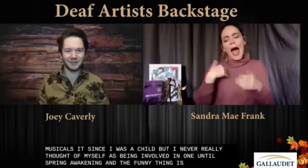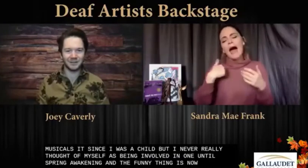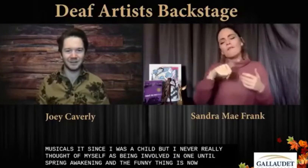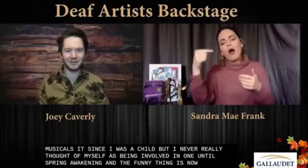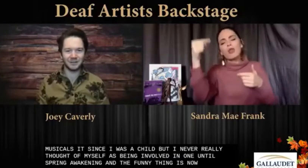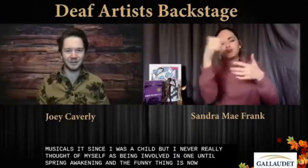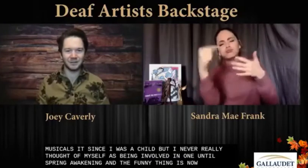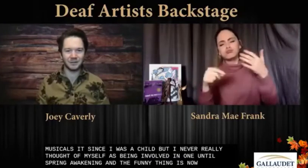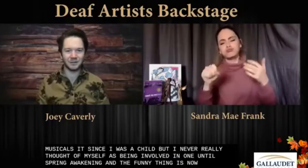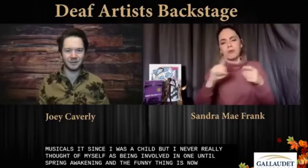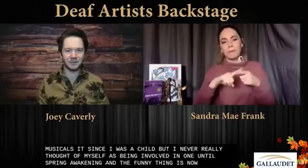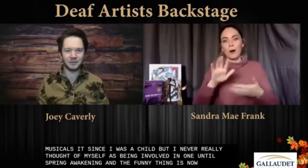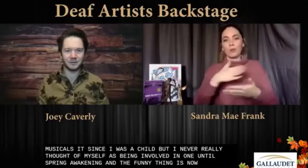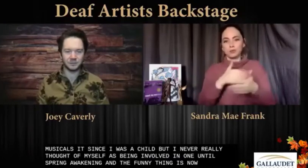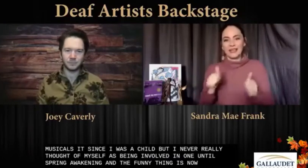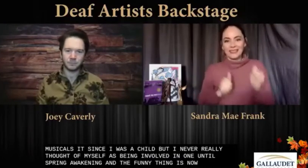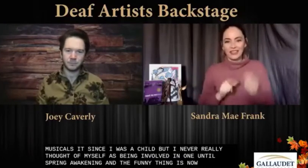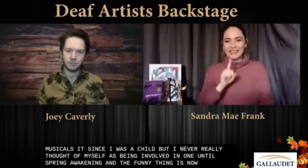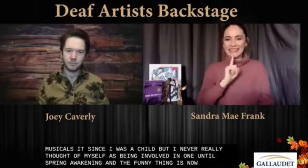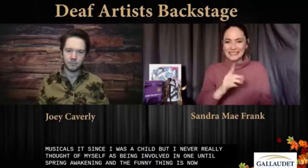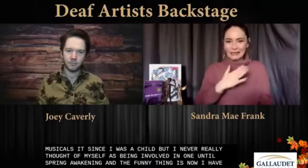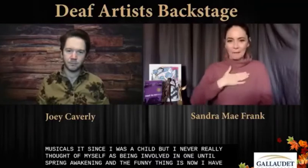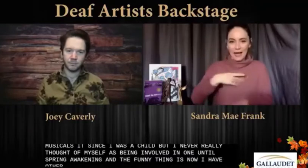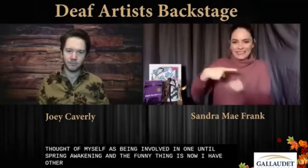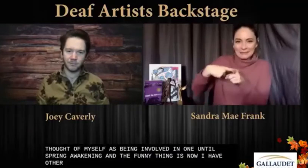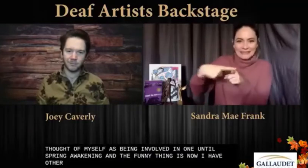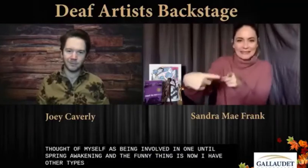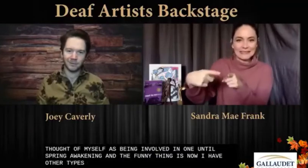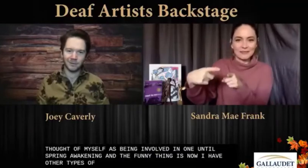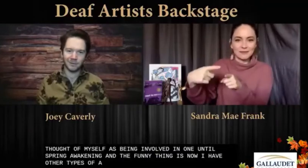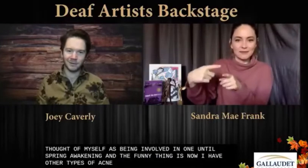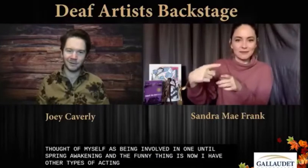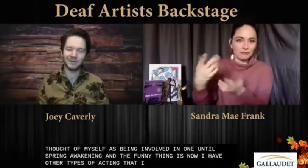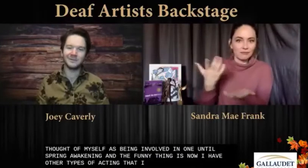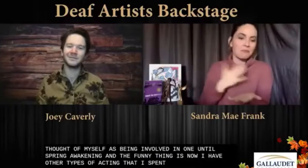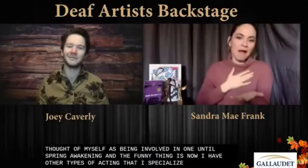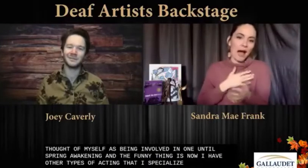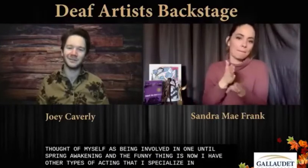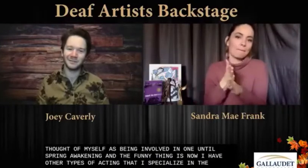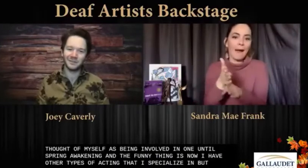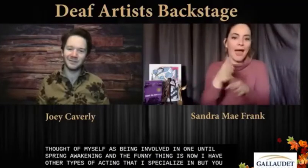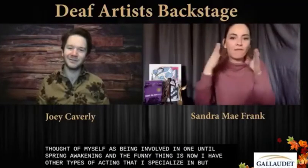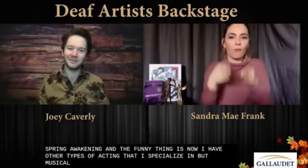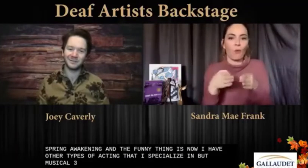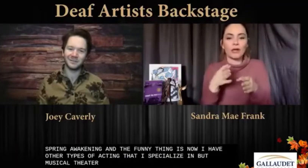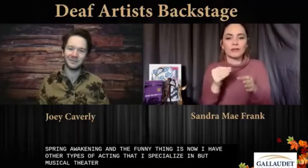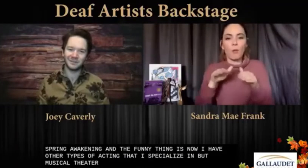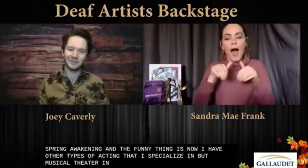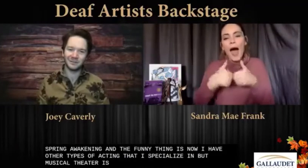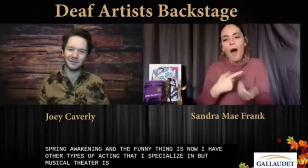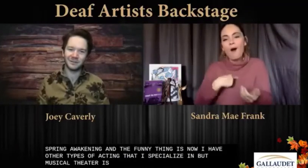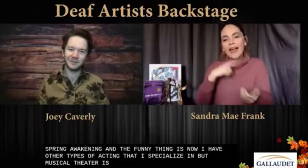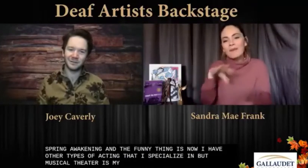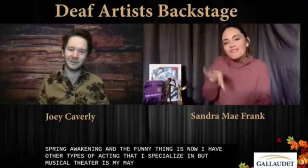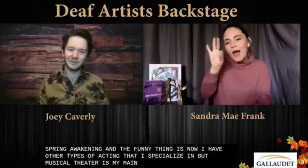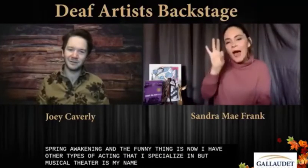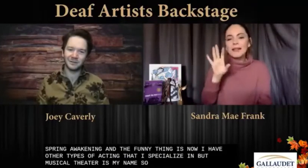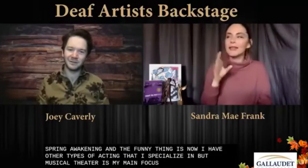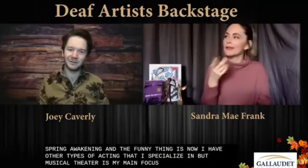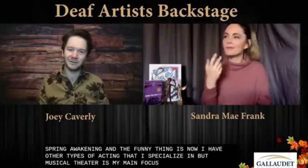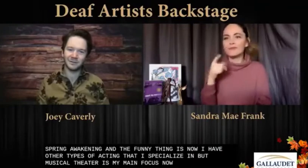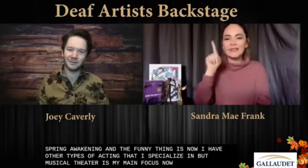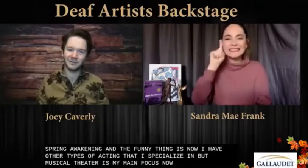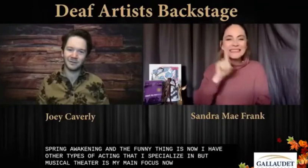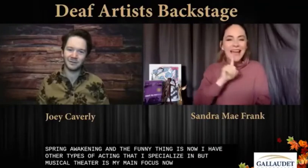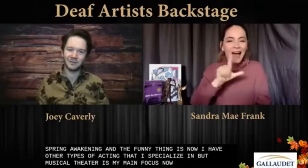now I have other types of acting that I specialize in but musical theater is my main focus